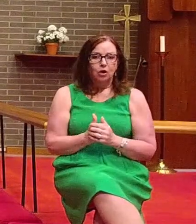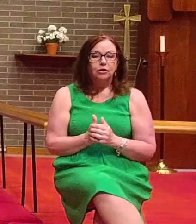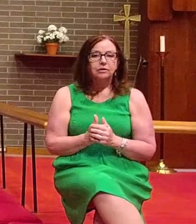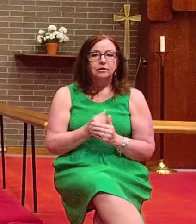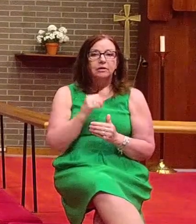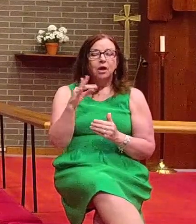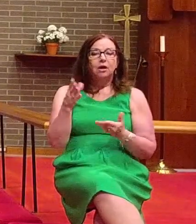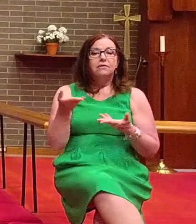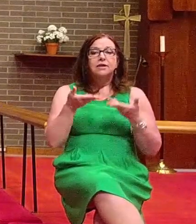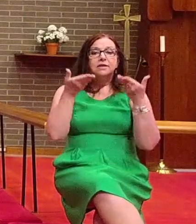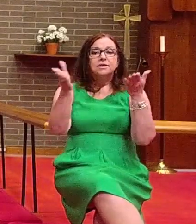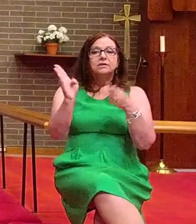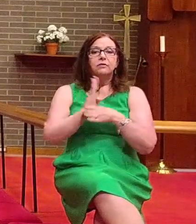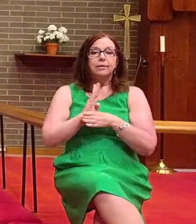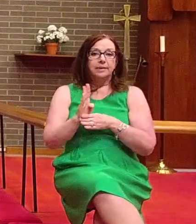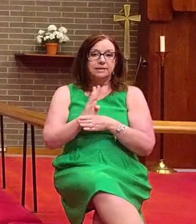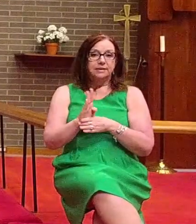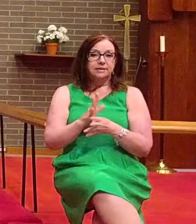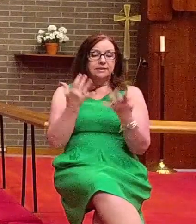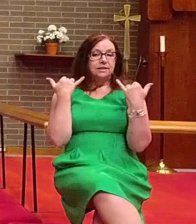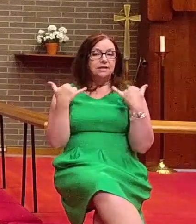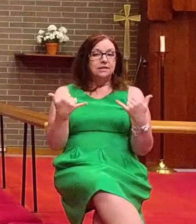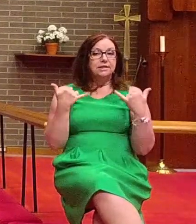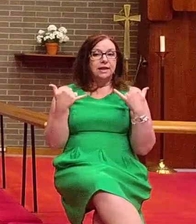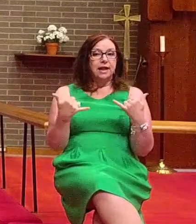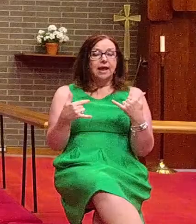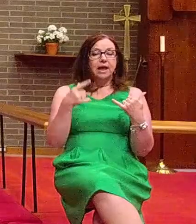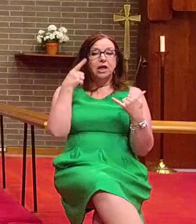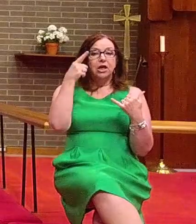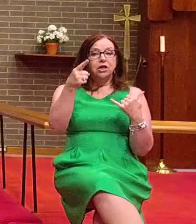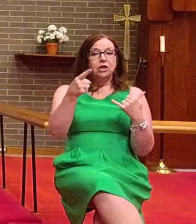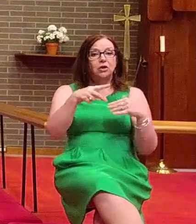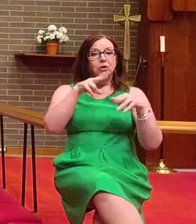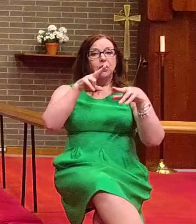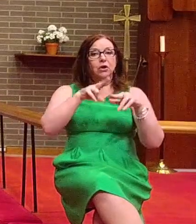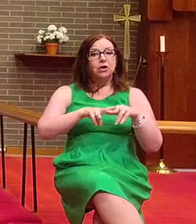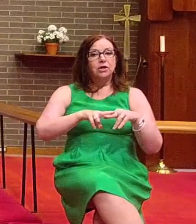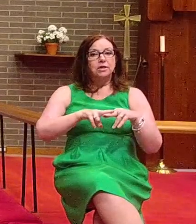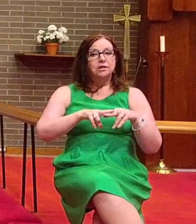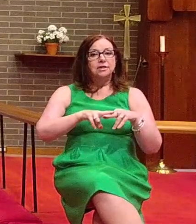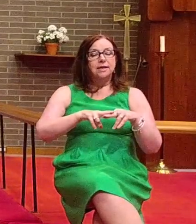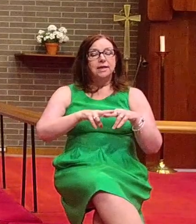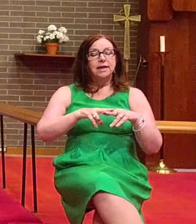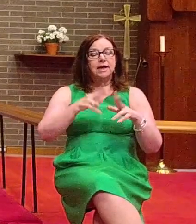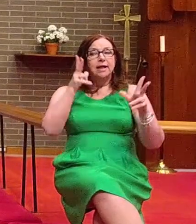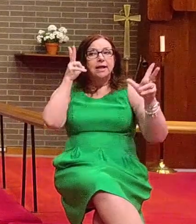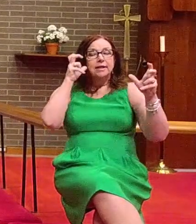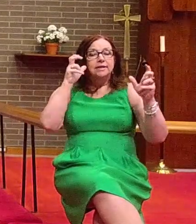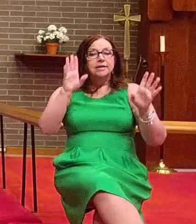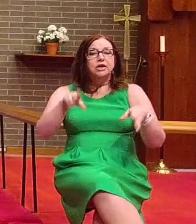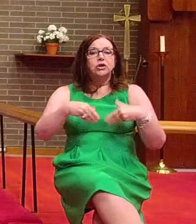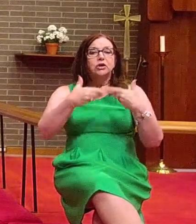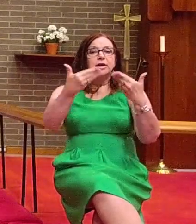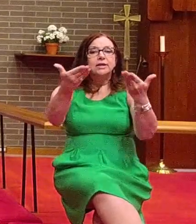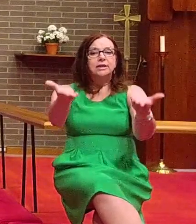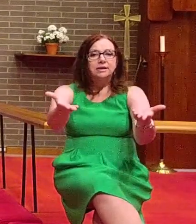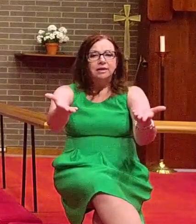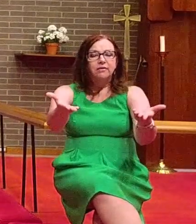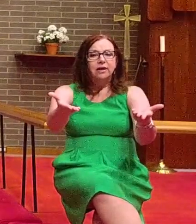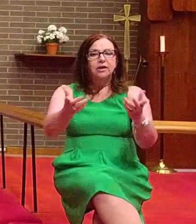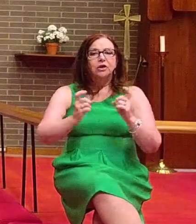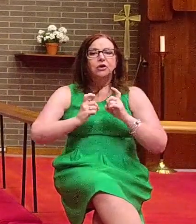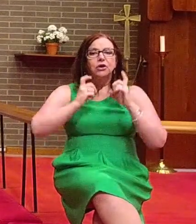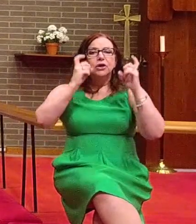delivery business. Today, you are all delivered the goods.